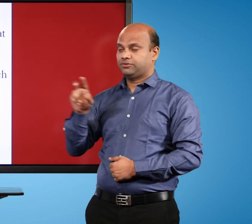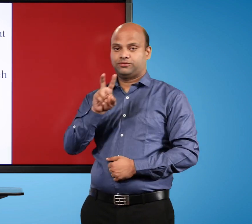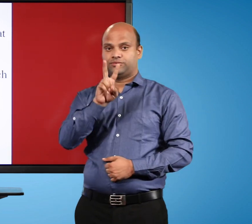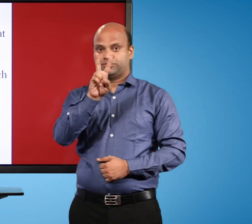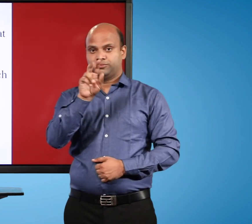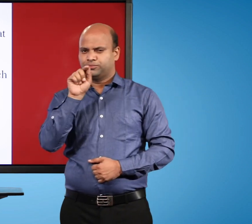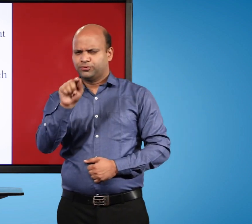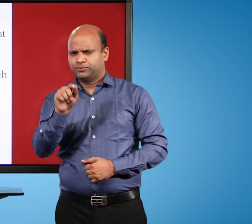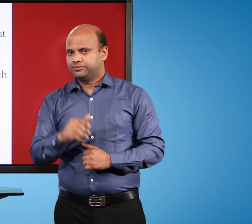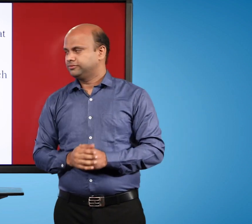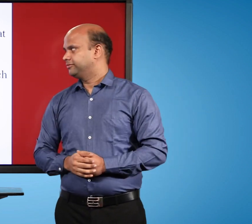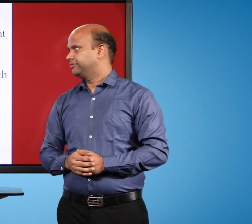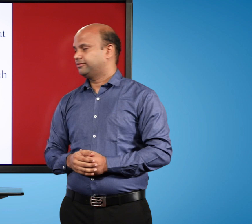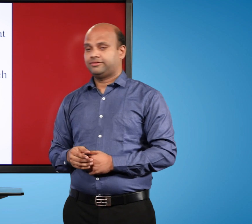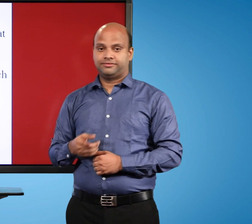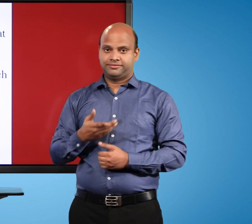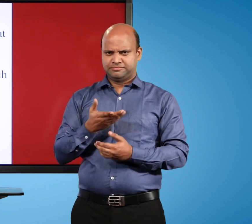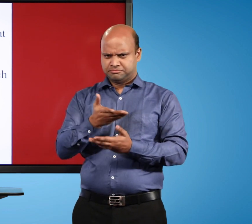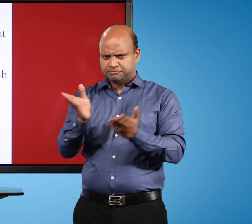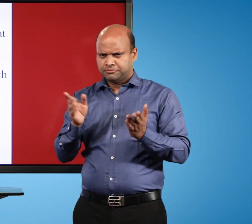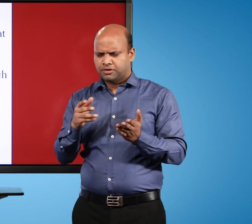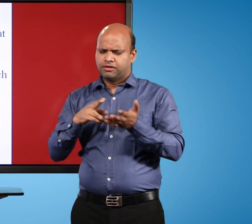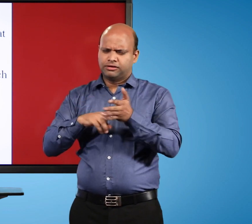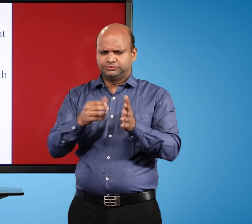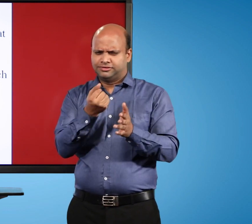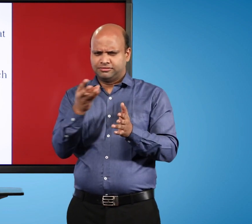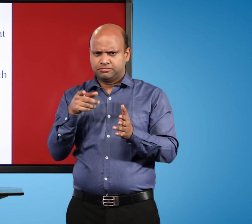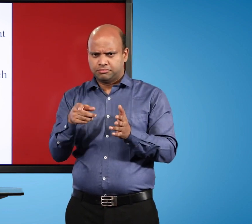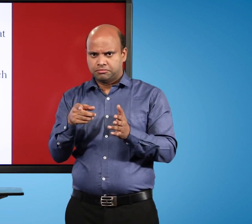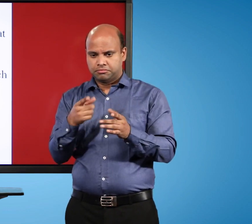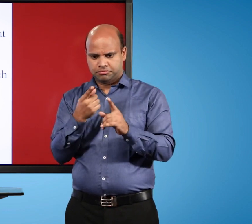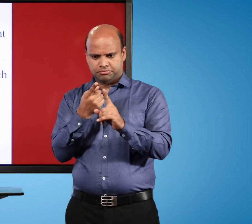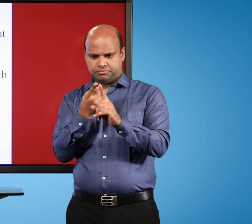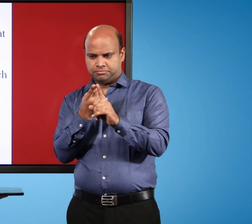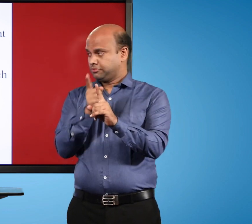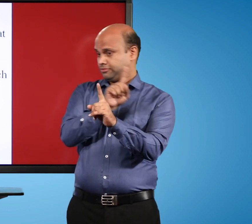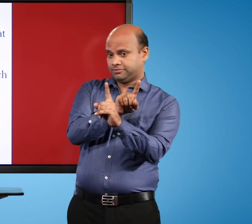2. Is there any natural number that has no predecessor?